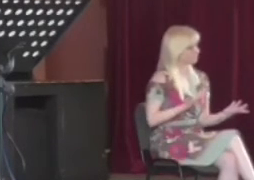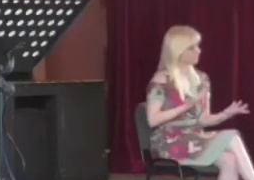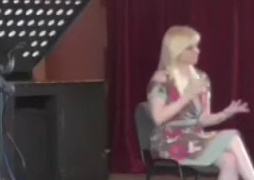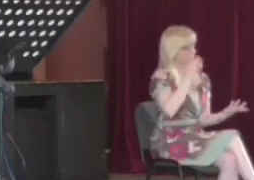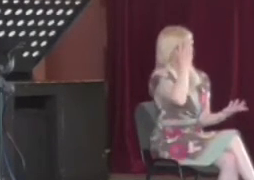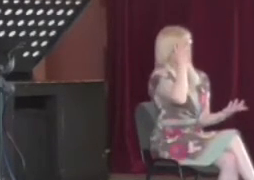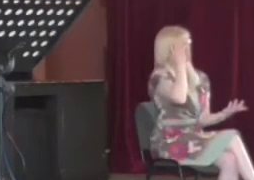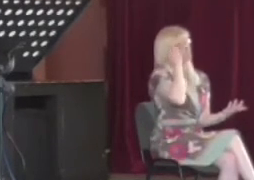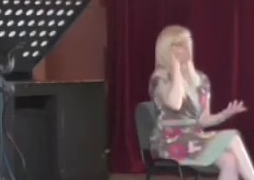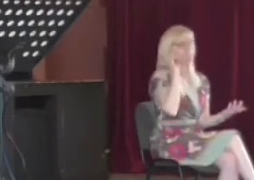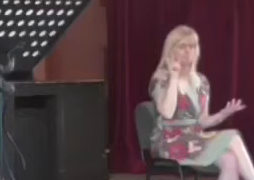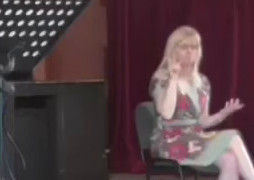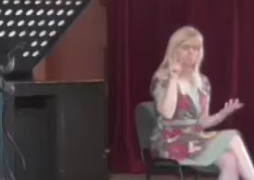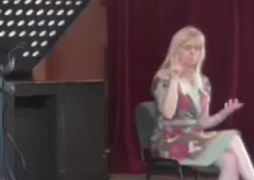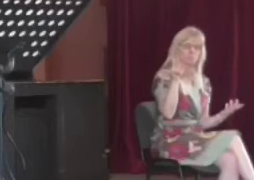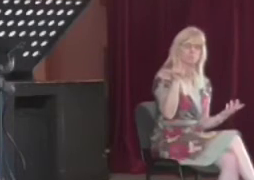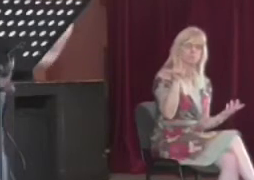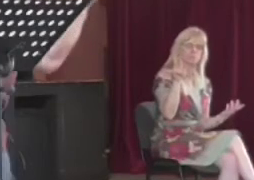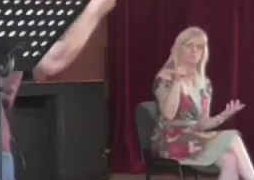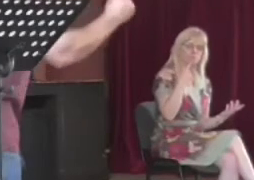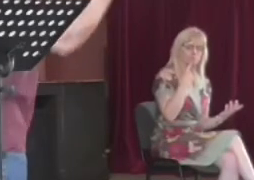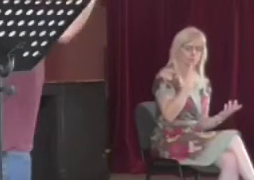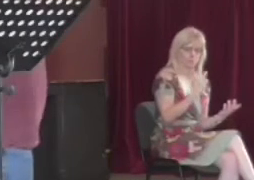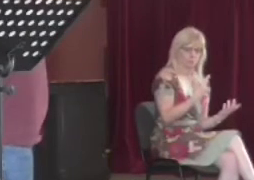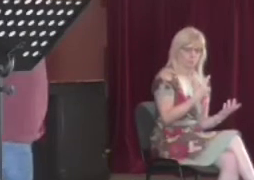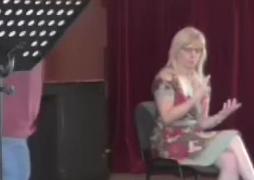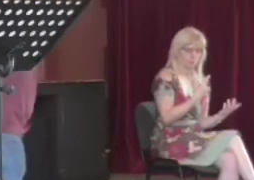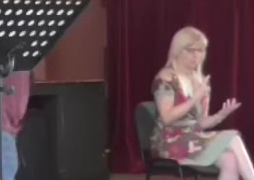All other things I count as loss, because